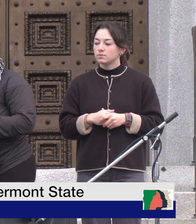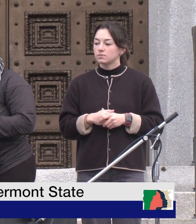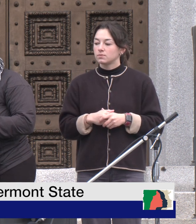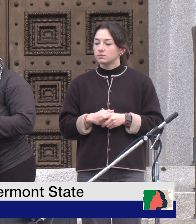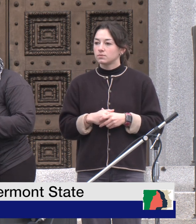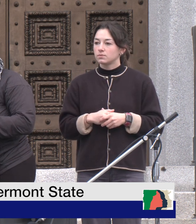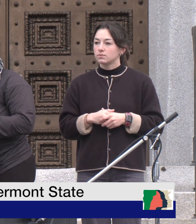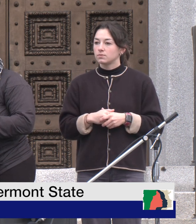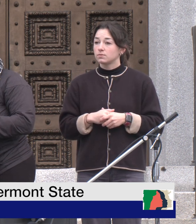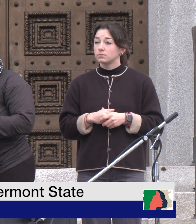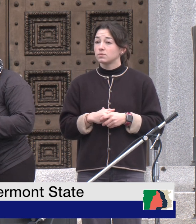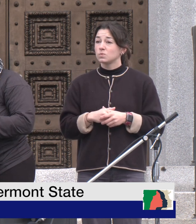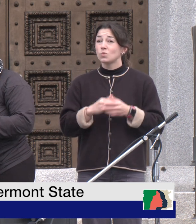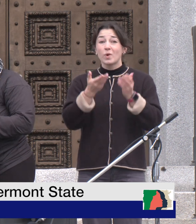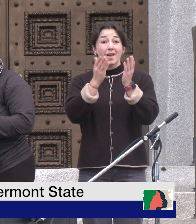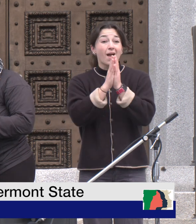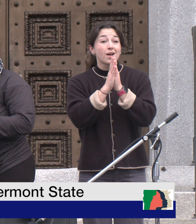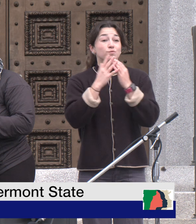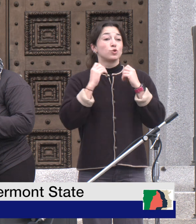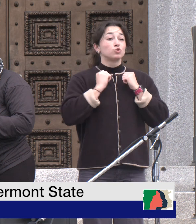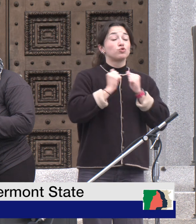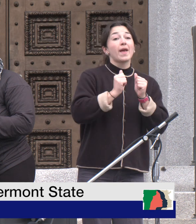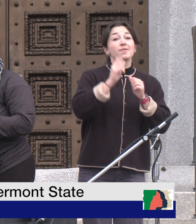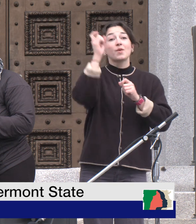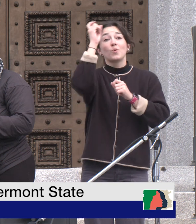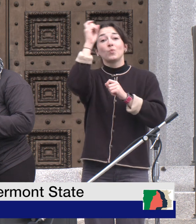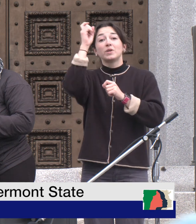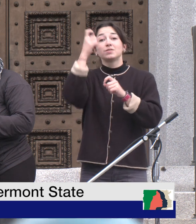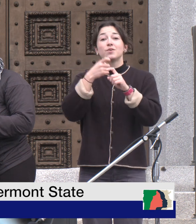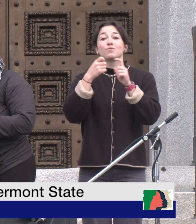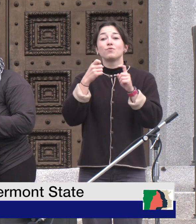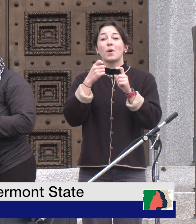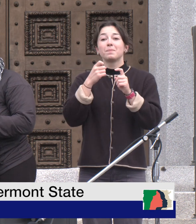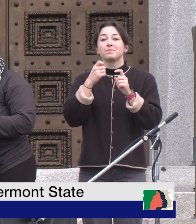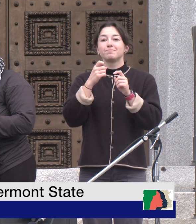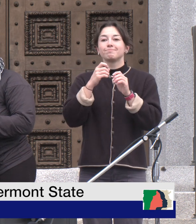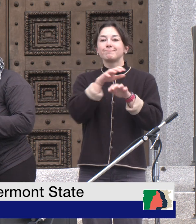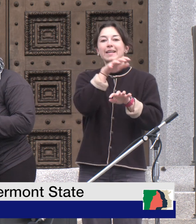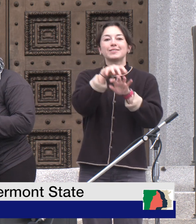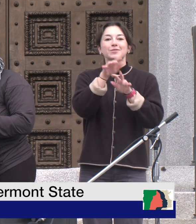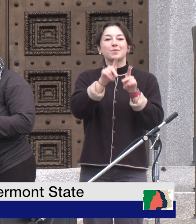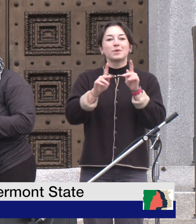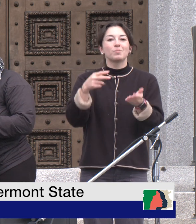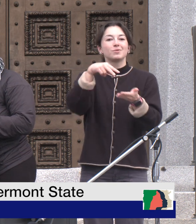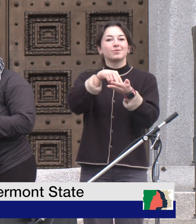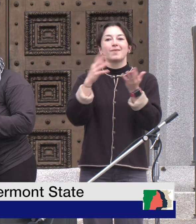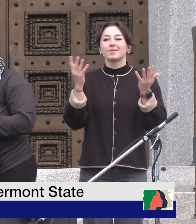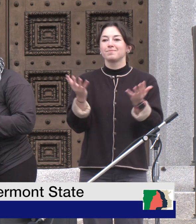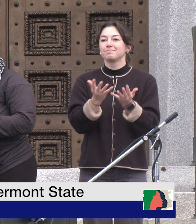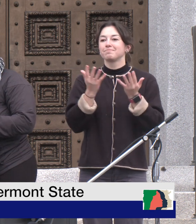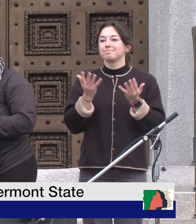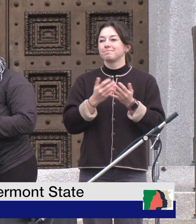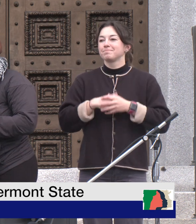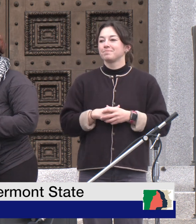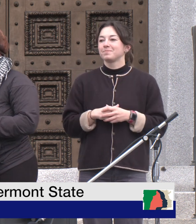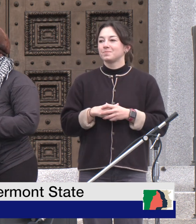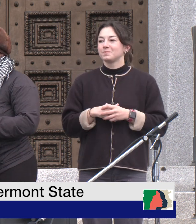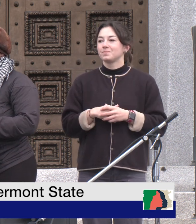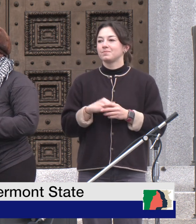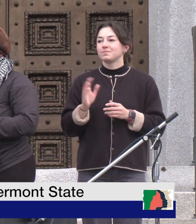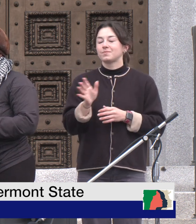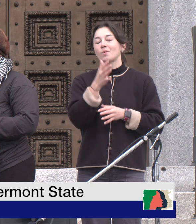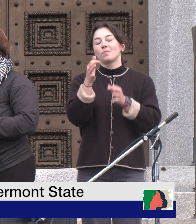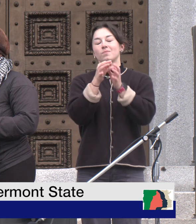We ask for strength and wisdom from all of our ancestors who are gathered here, standing beside us to guide us today. Kichi,